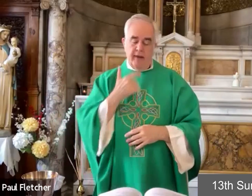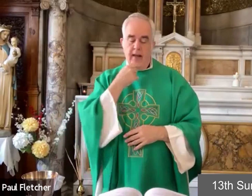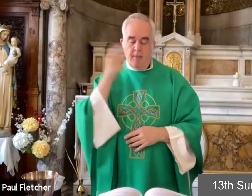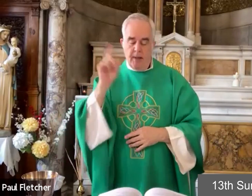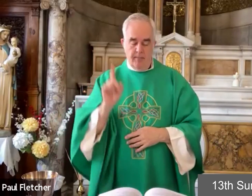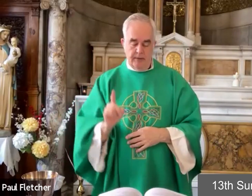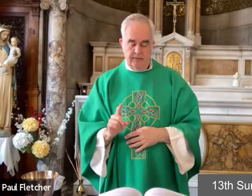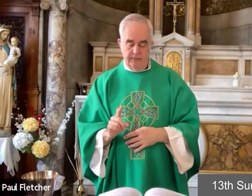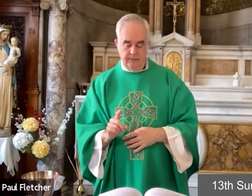living people.